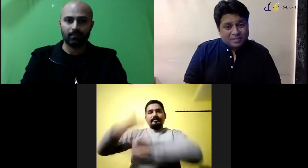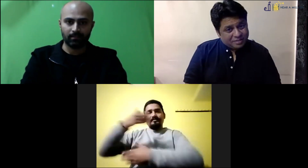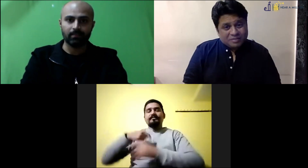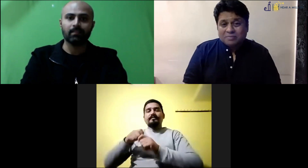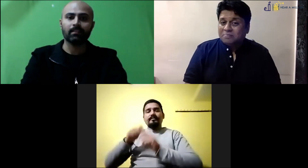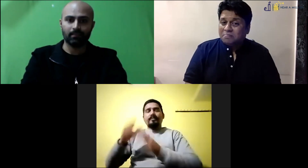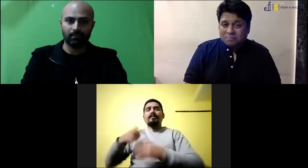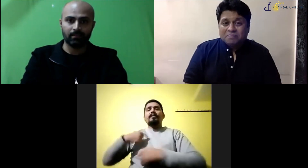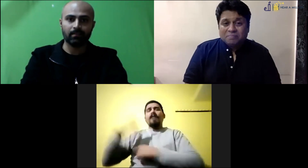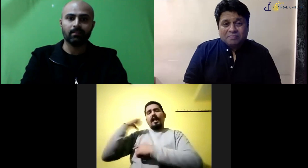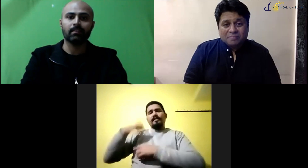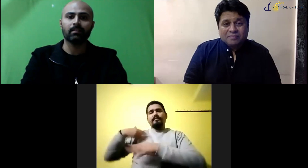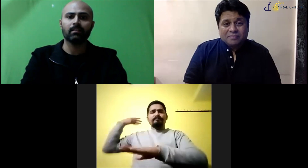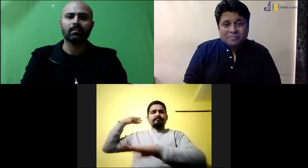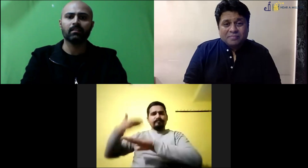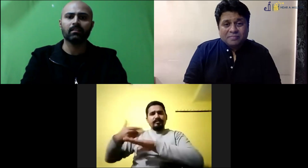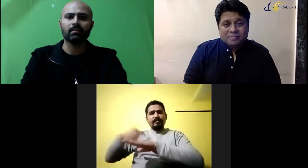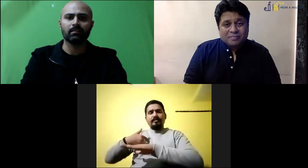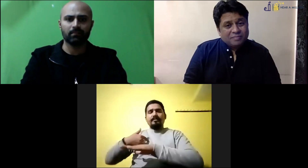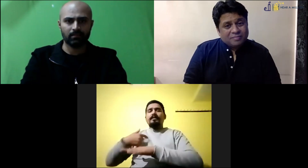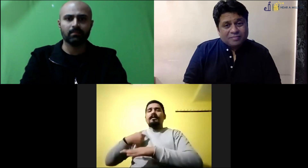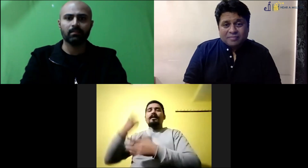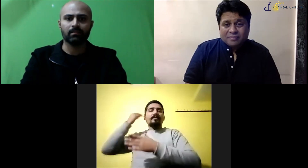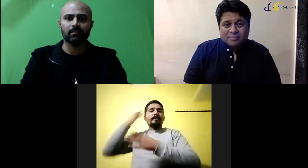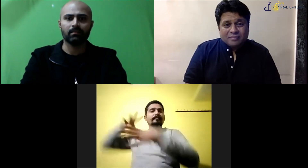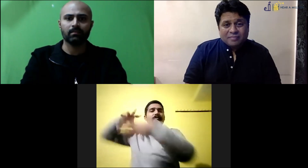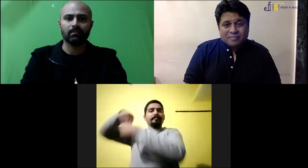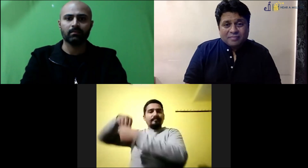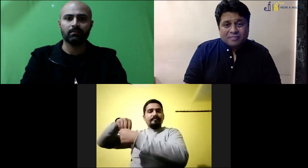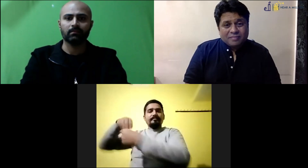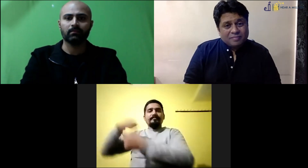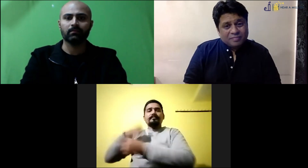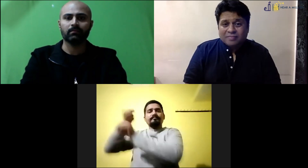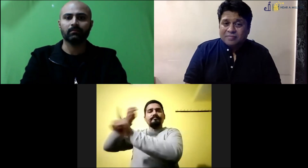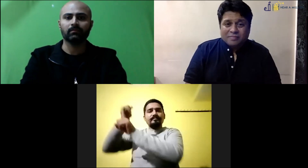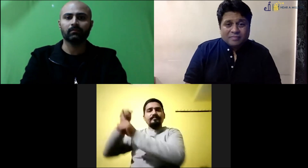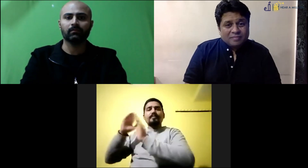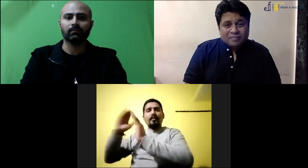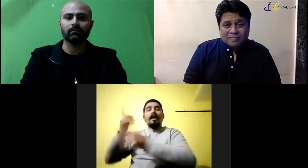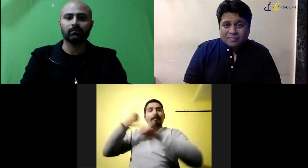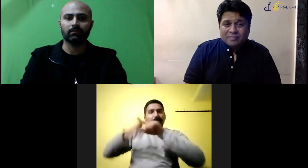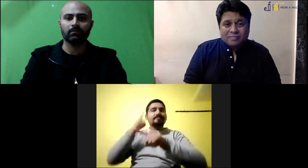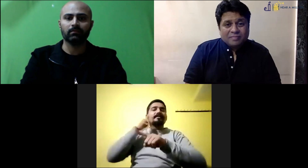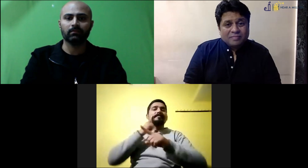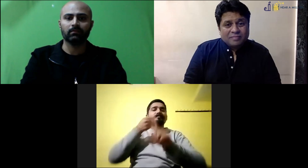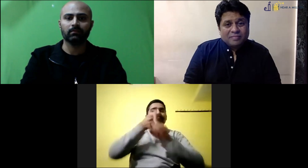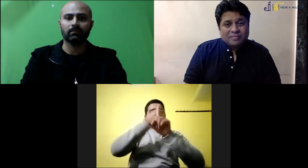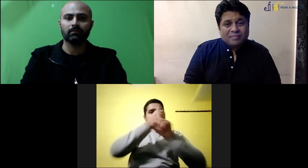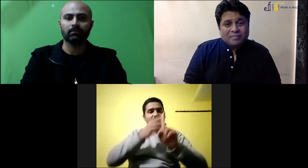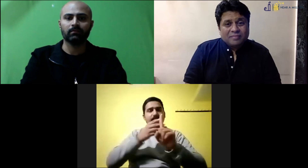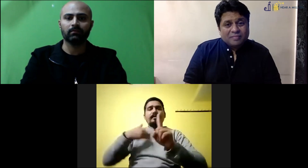That organization works for the disabled people. So I've been a leader over there for quite some time. I've been involved